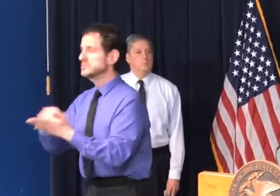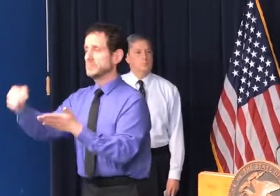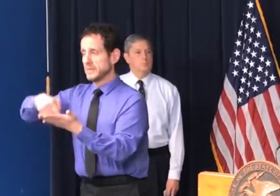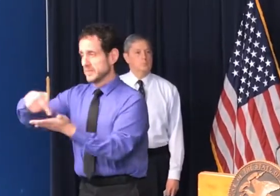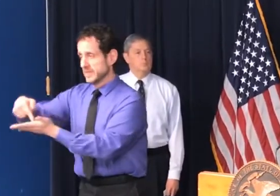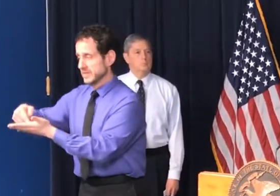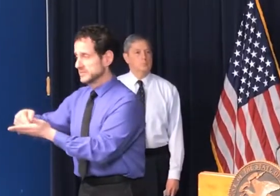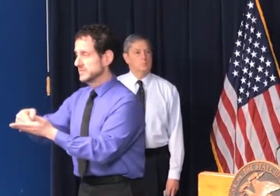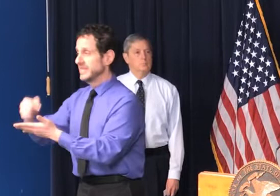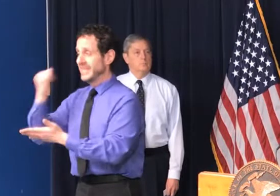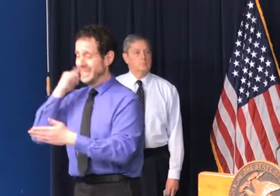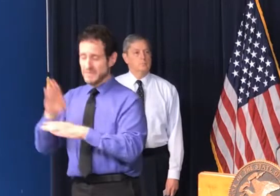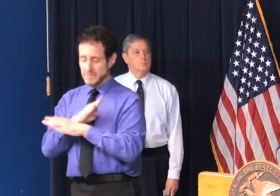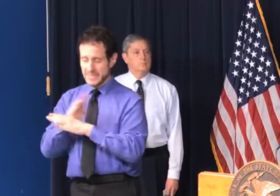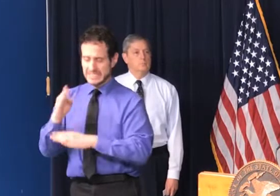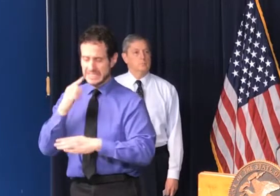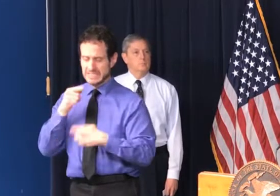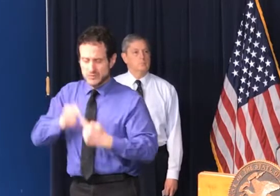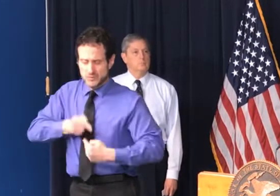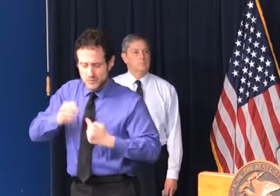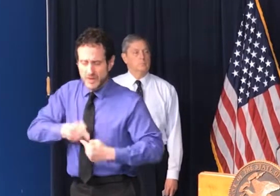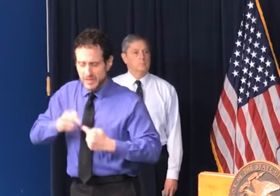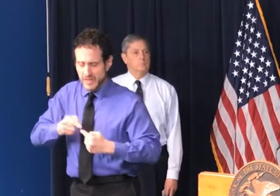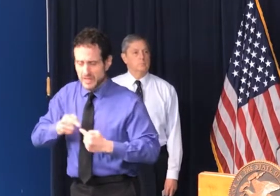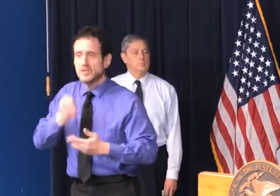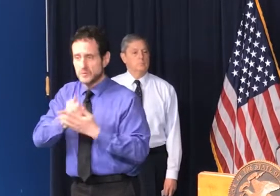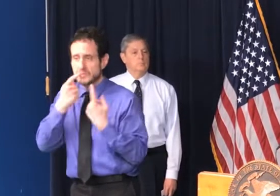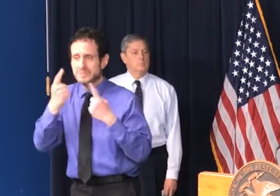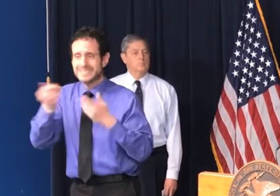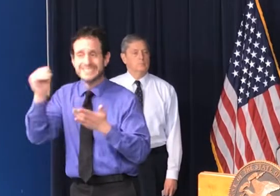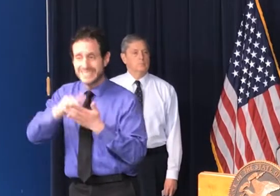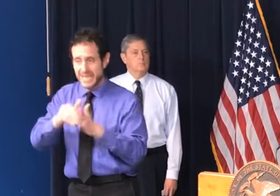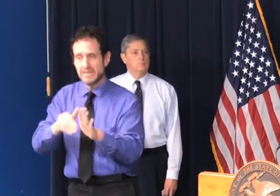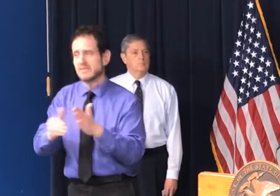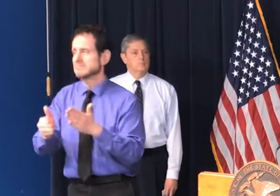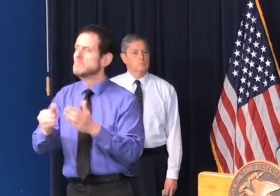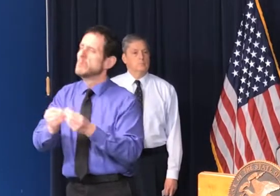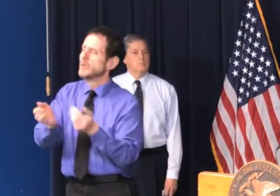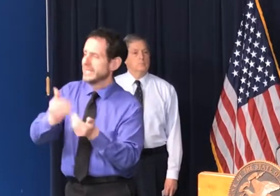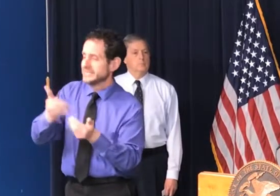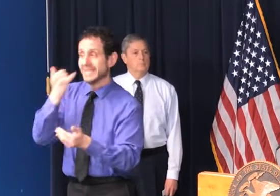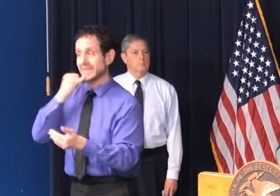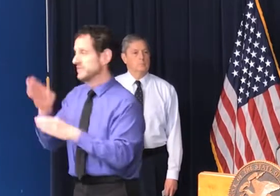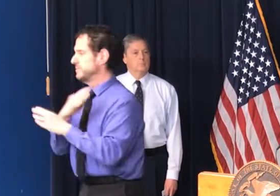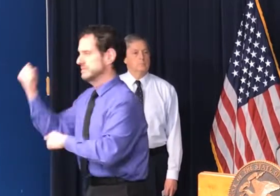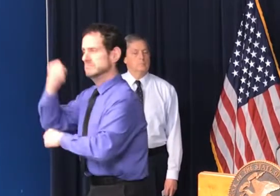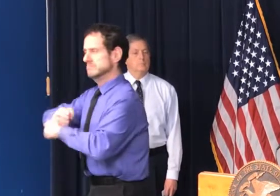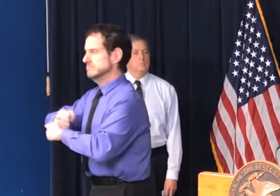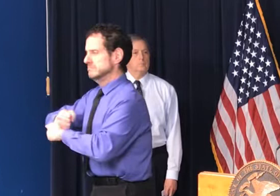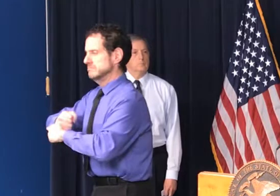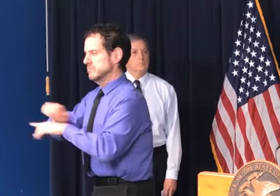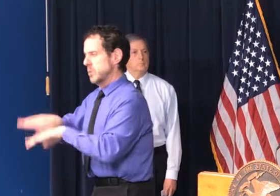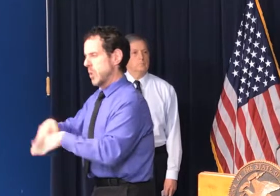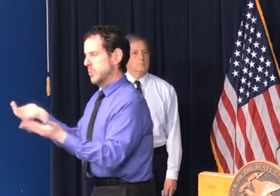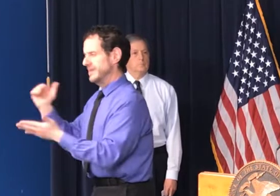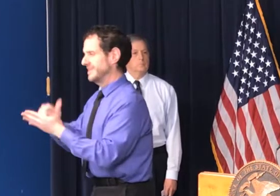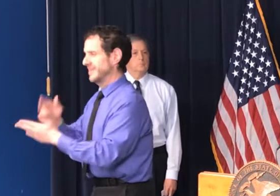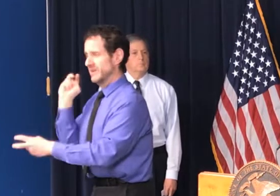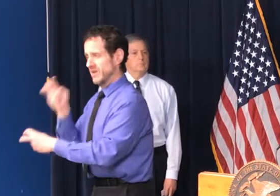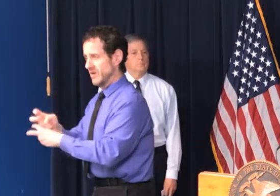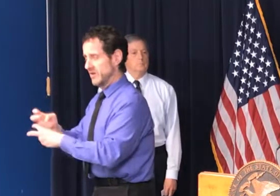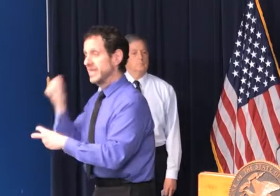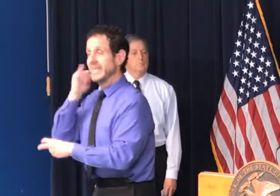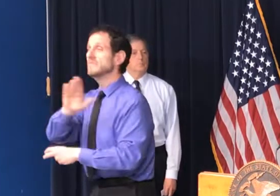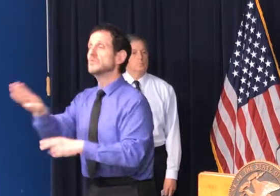to ramp up a business that is struggling than a business that has shuttered. If your business or nonprofit